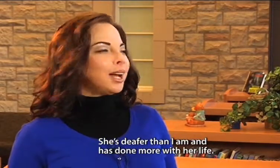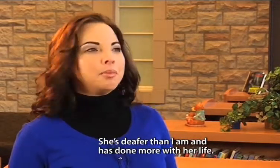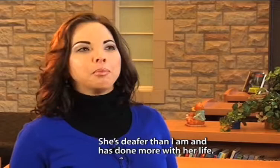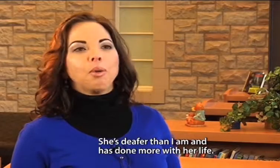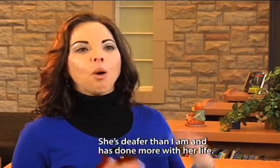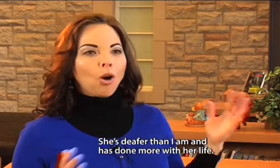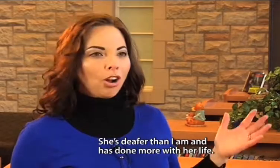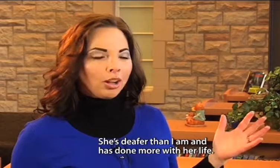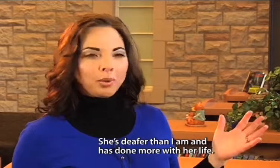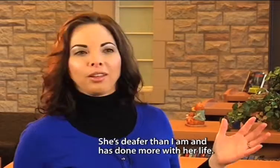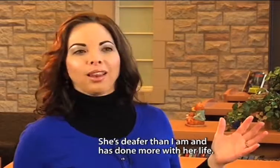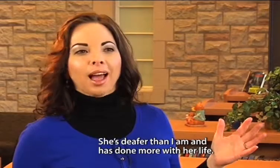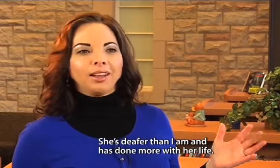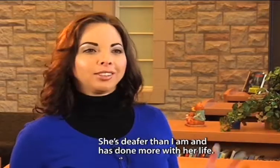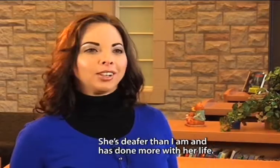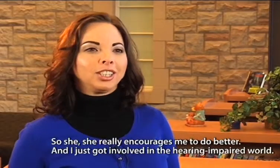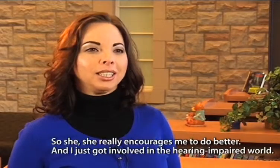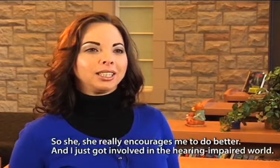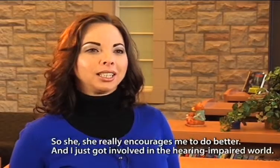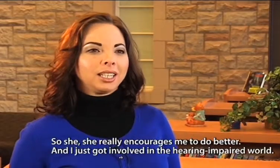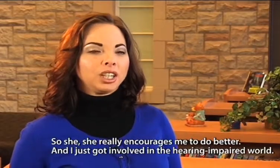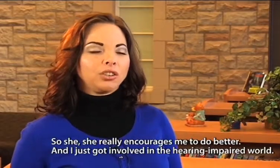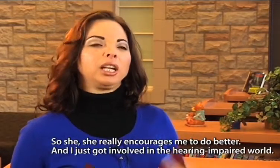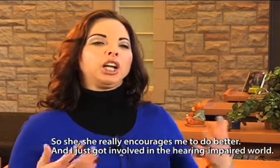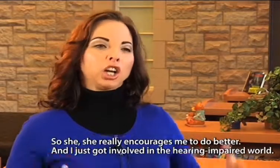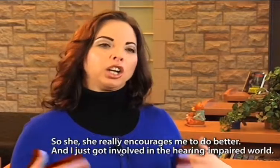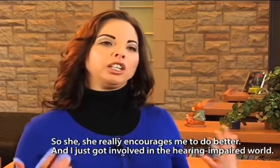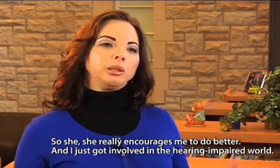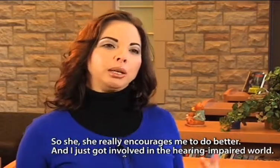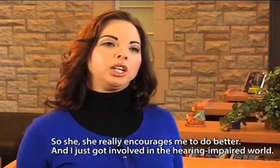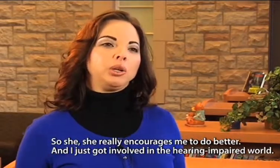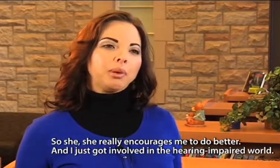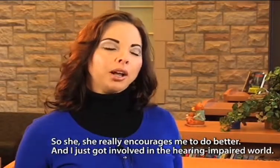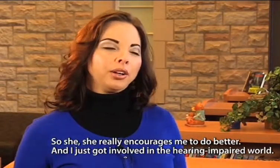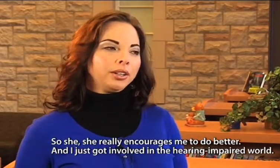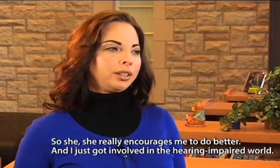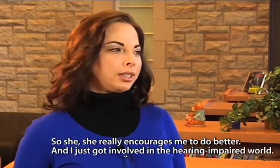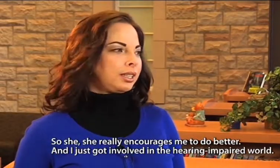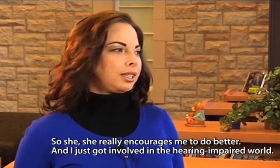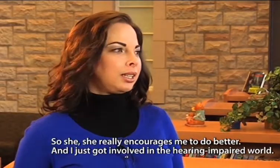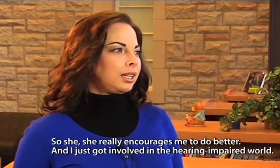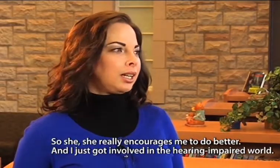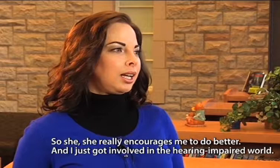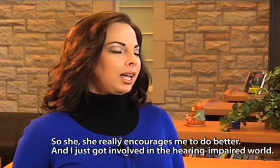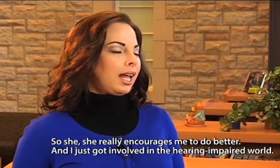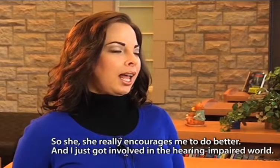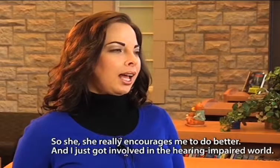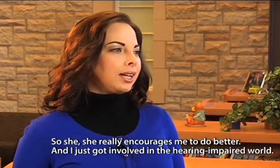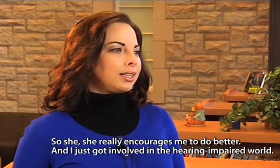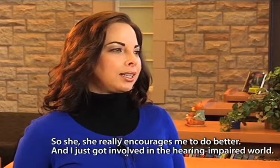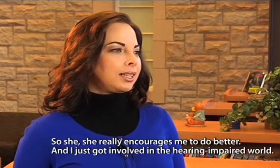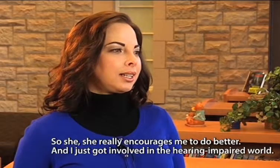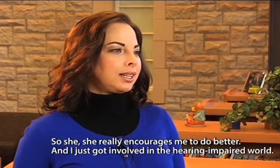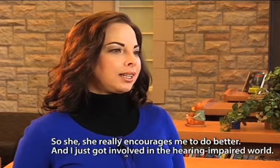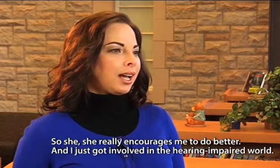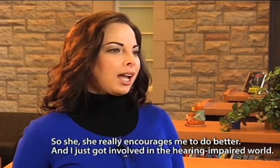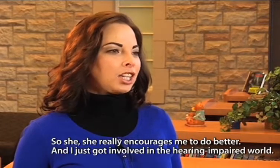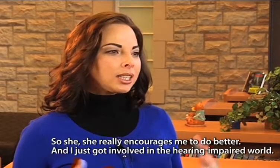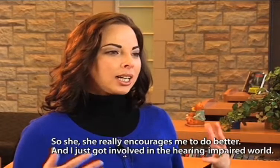done more with her life. So she really encourages me to do better. And I just